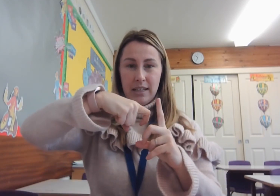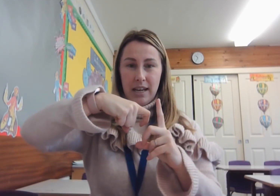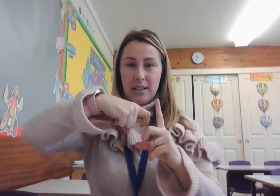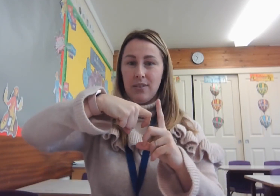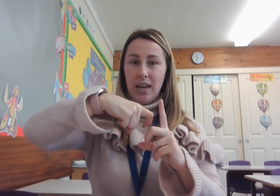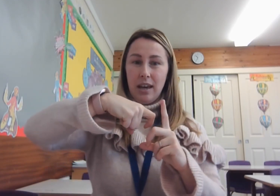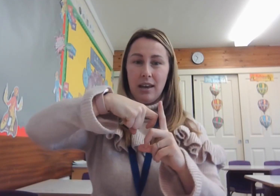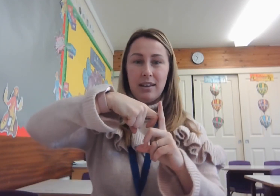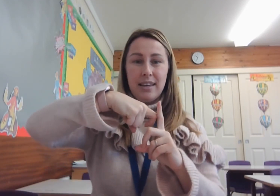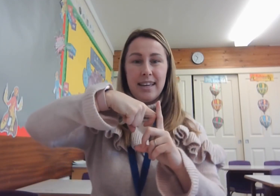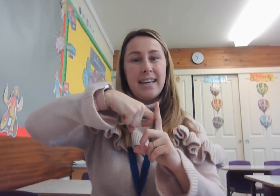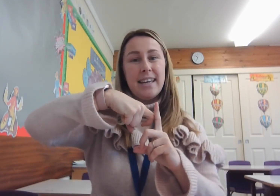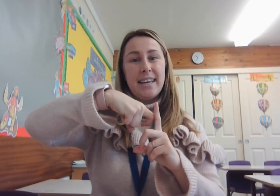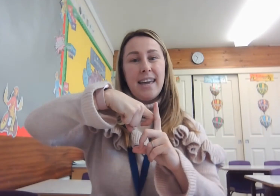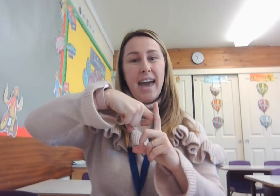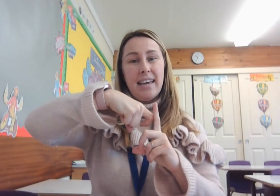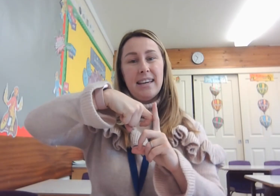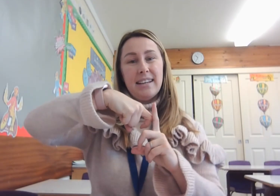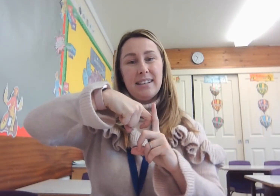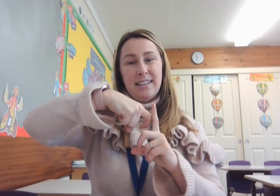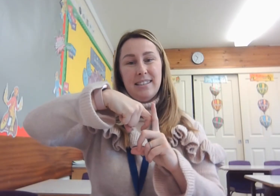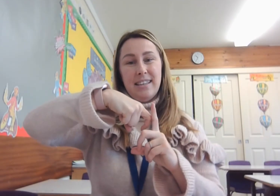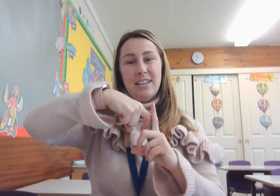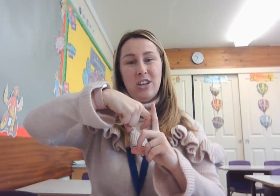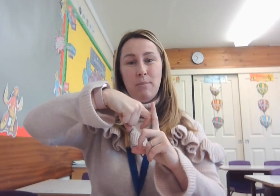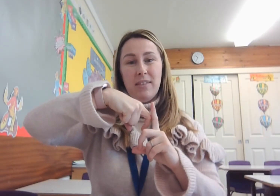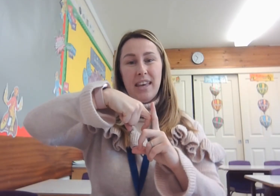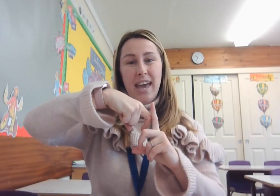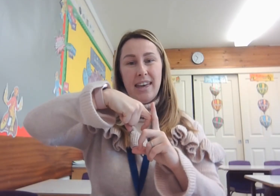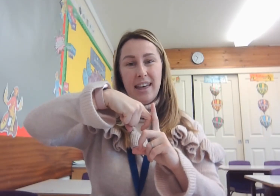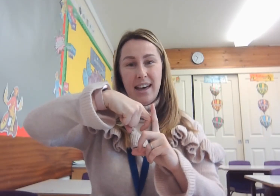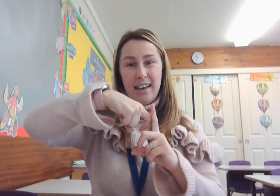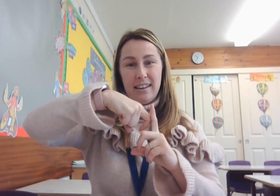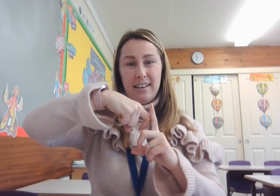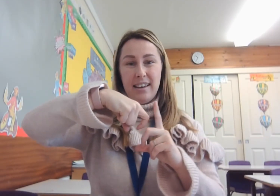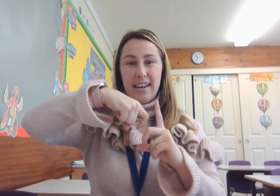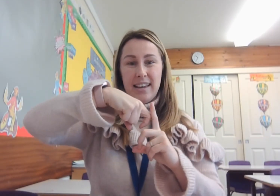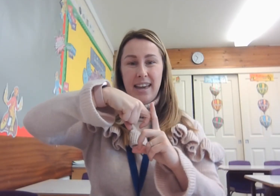index finger, K. You see the shape of the K there, K.